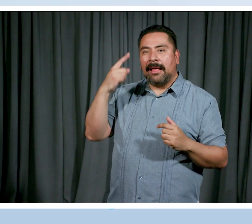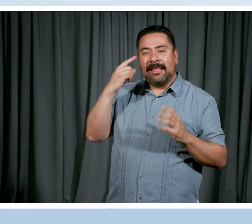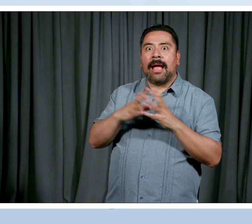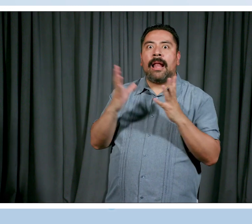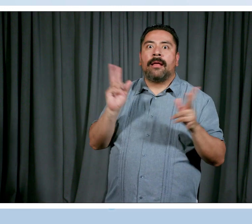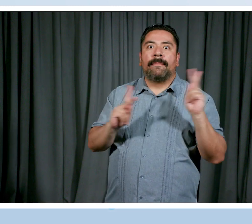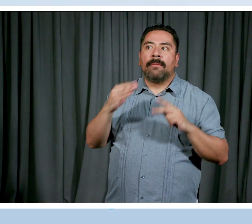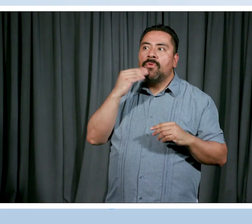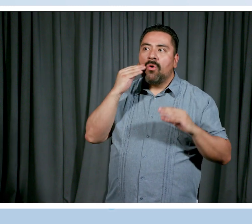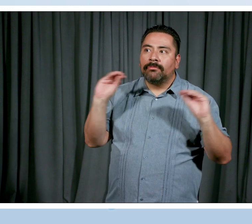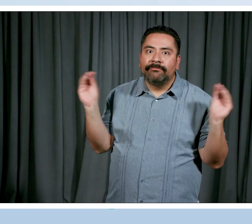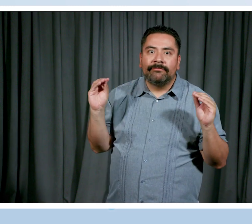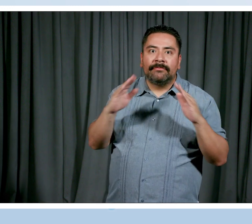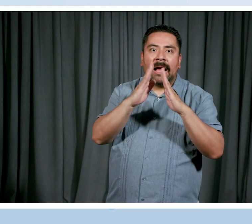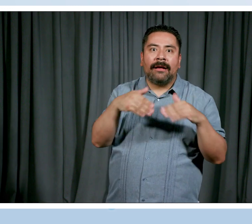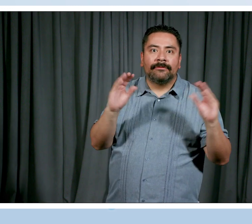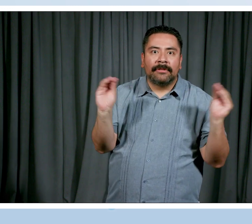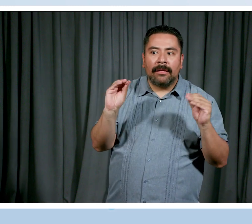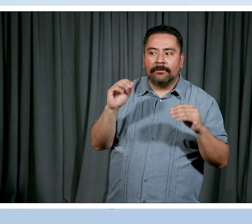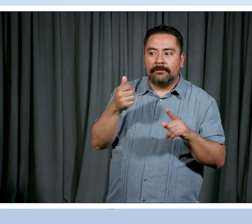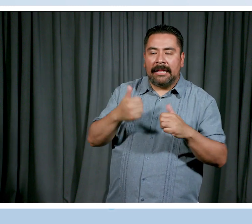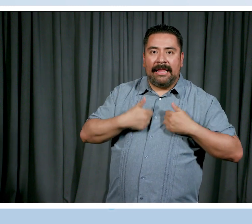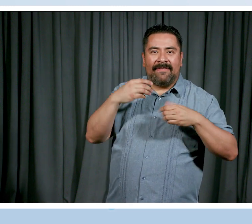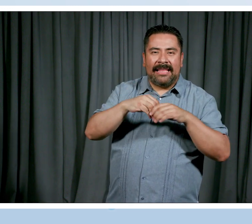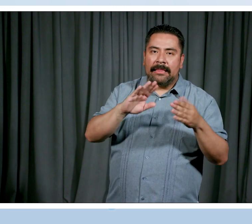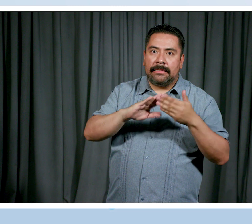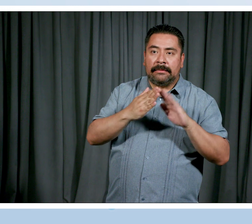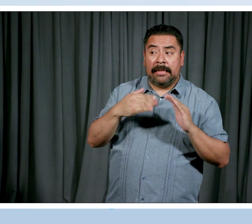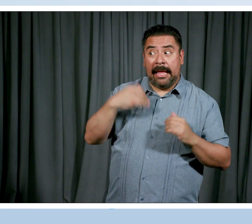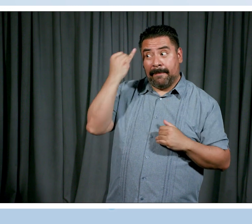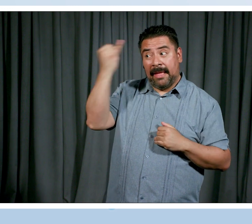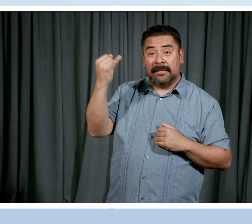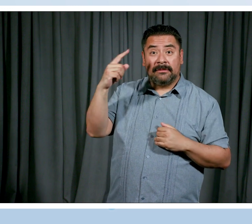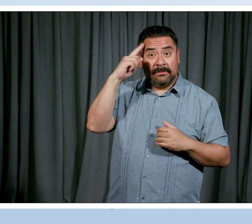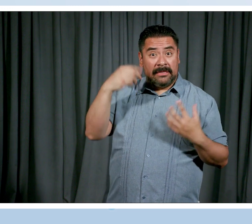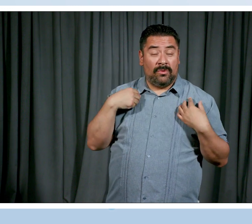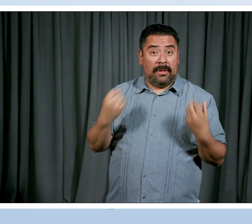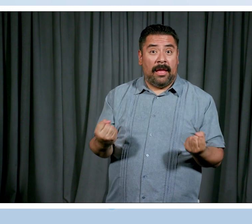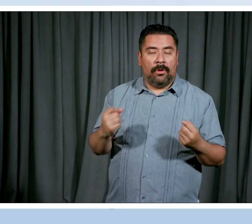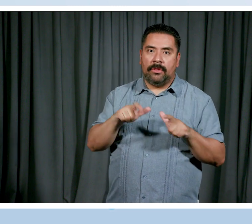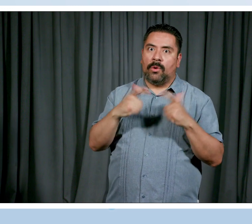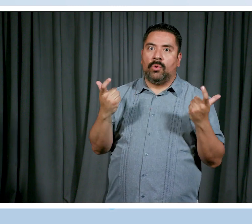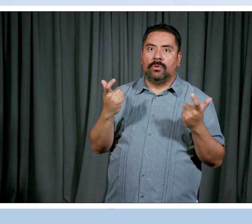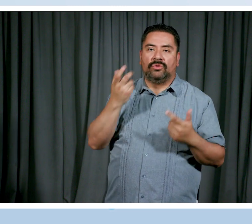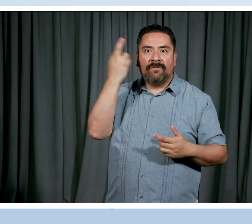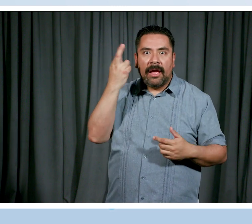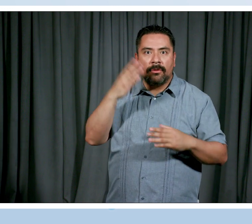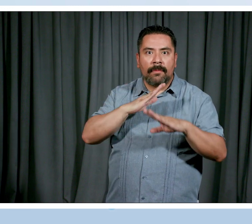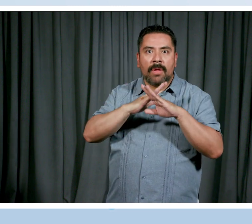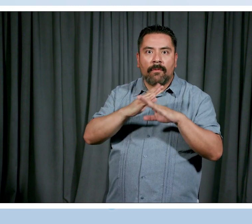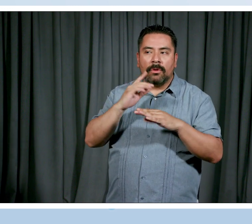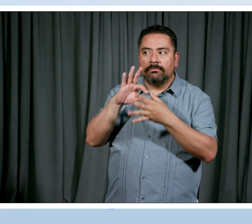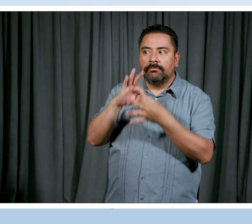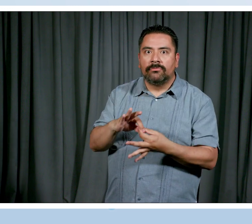are homeless or unhoused living in the city, and I would imagine mental health is a huge factor and barrier